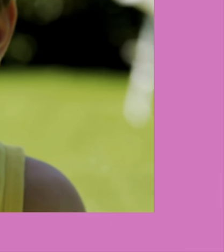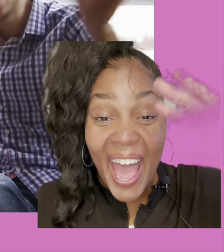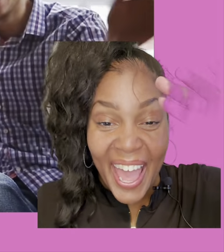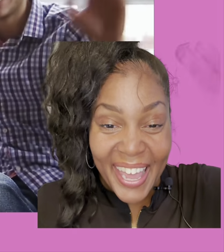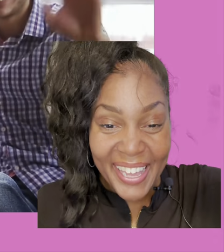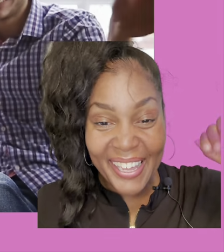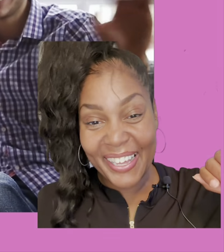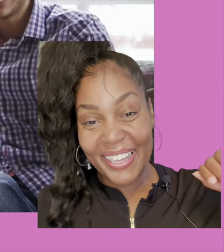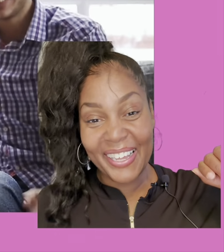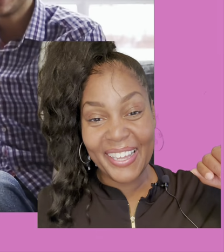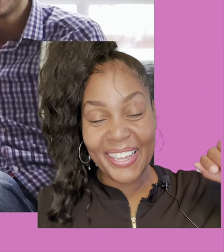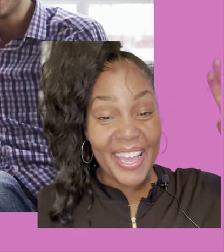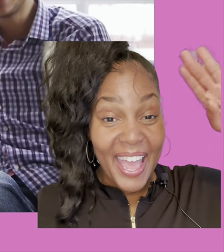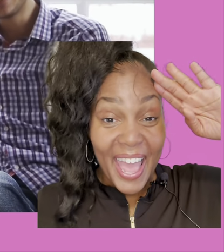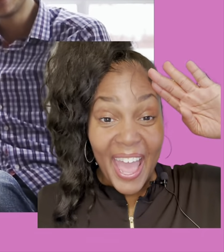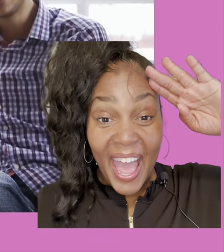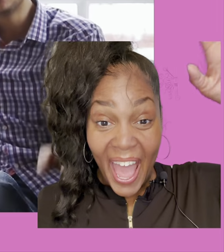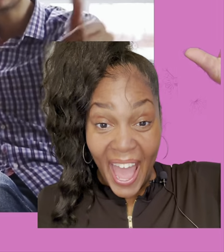Hi.